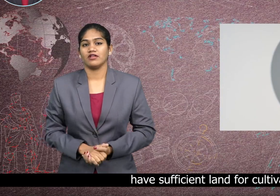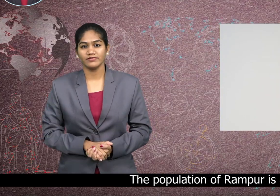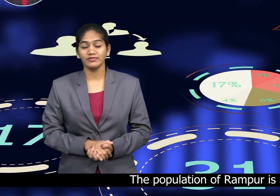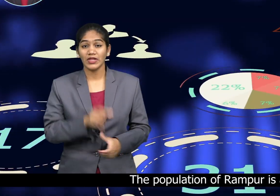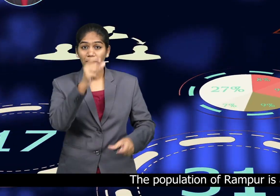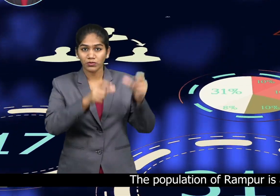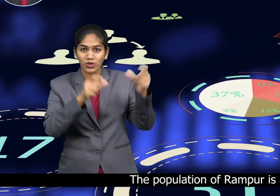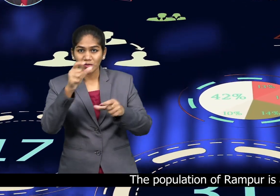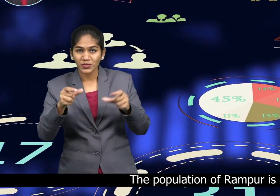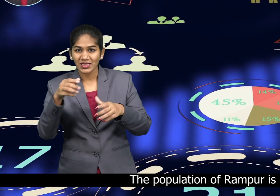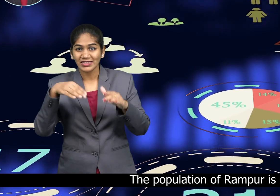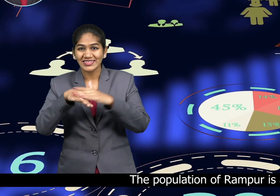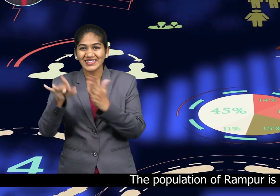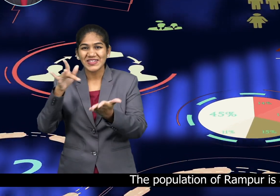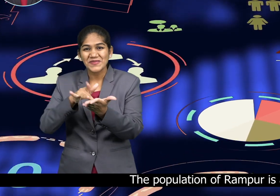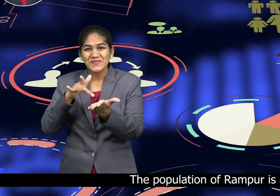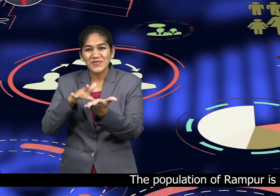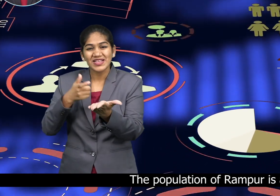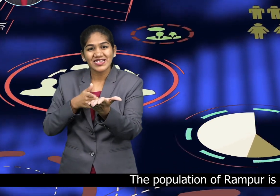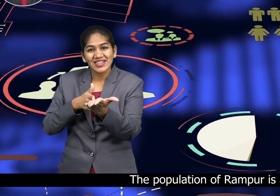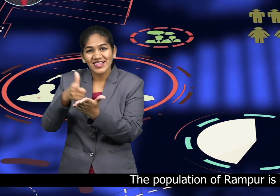The population of Rampur is about